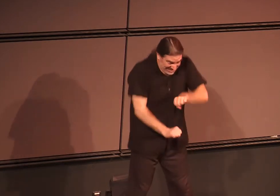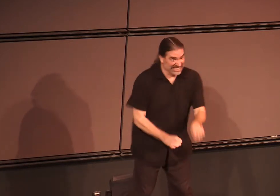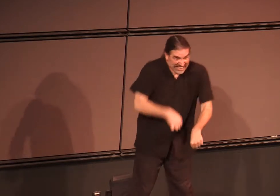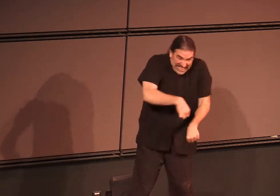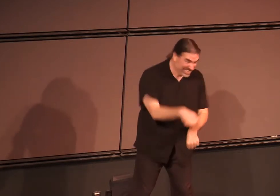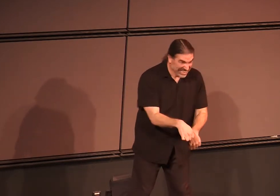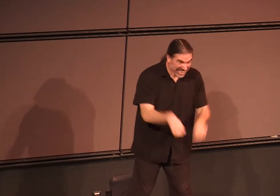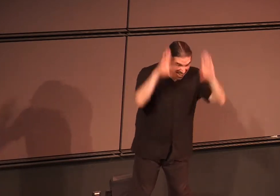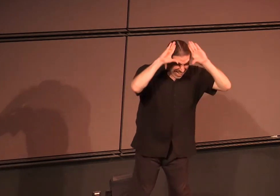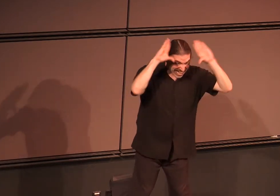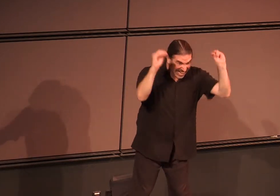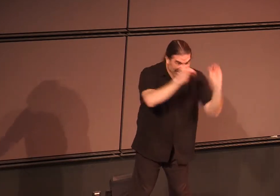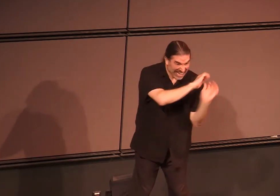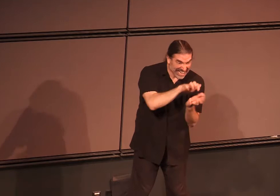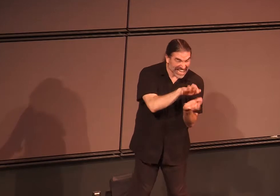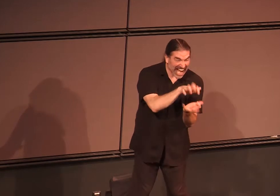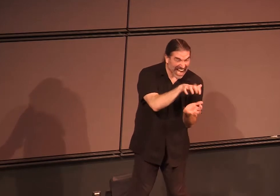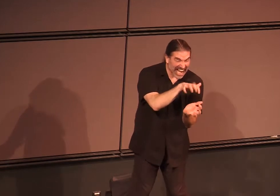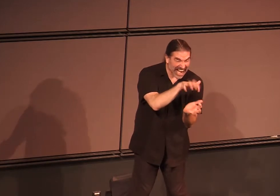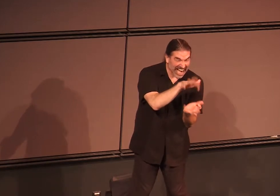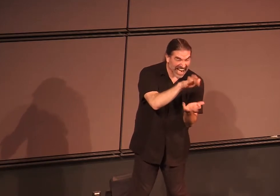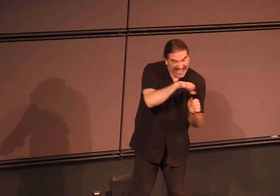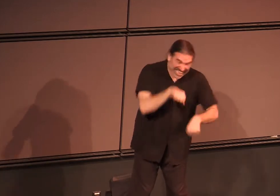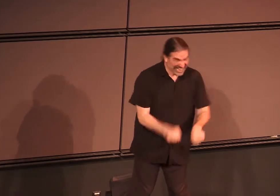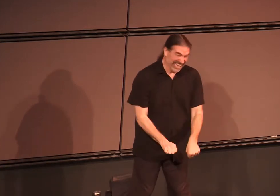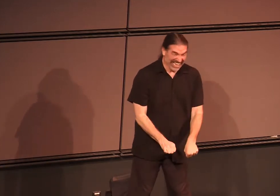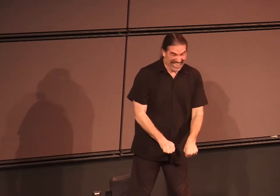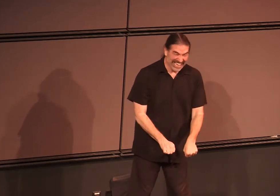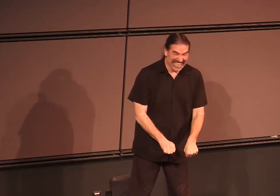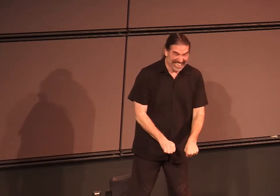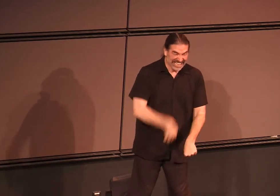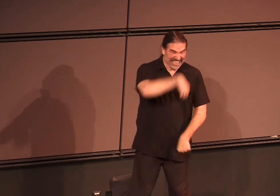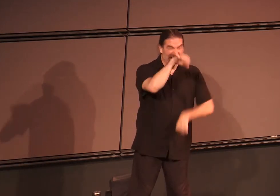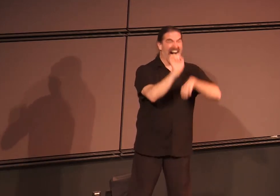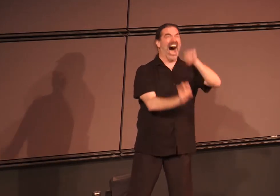A horse in the early morning sun.